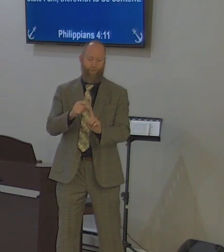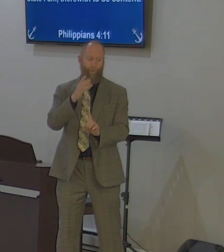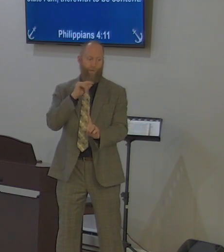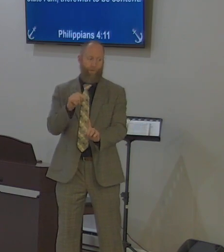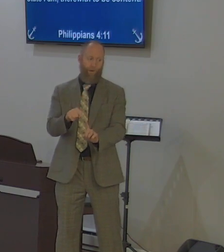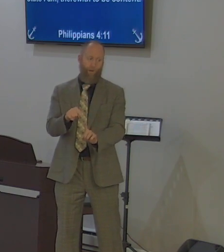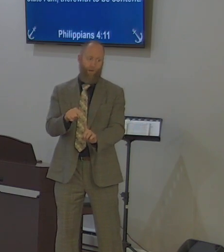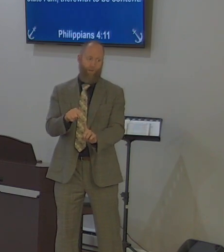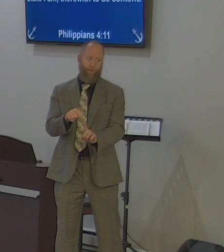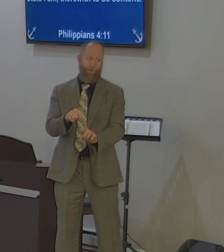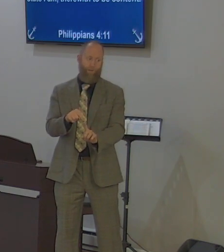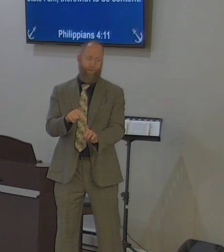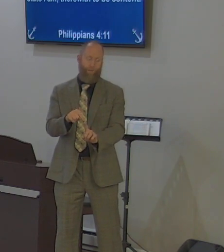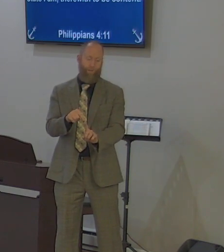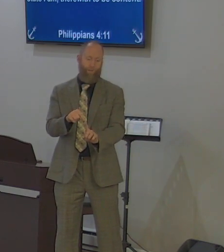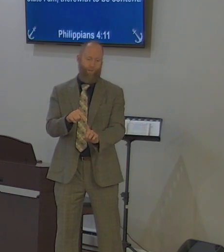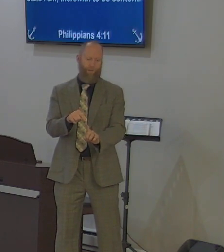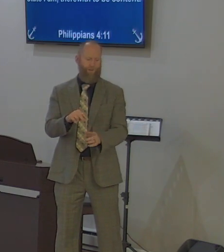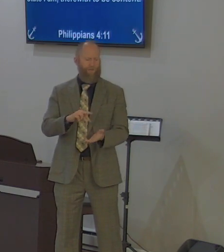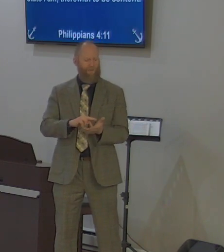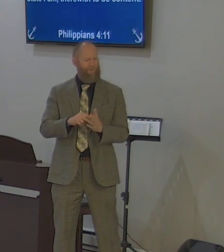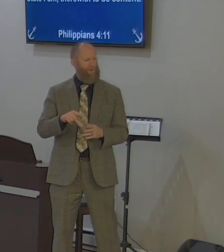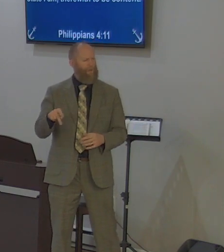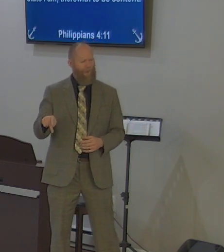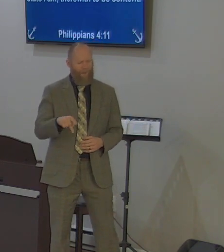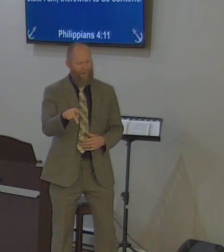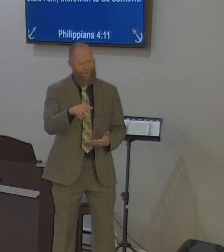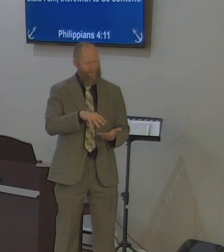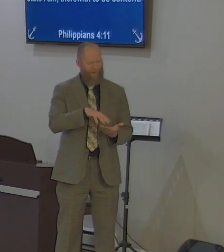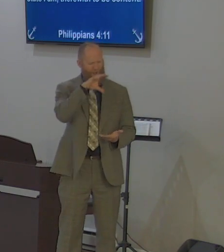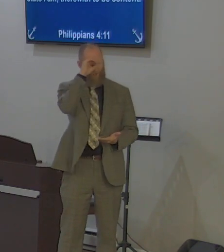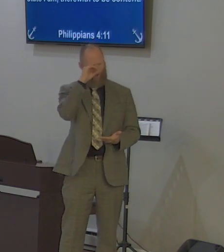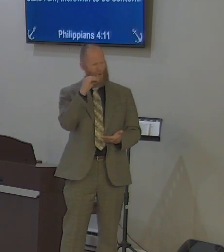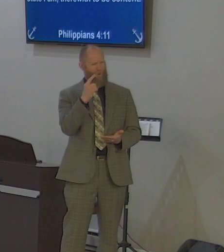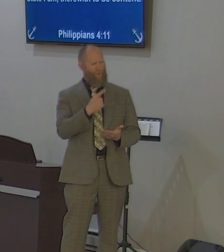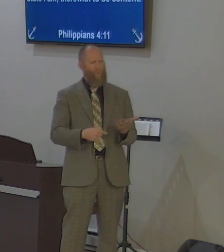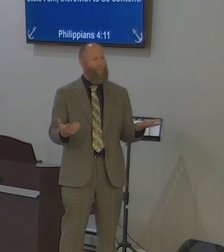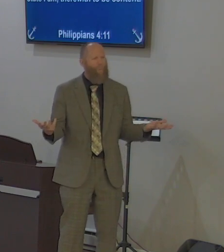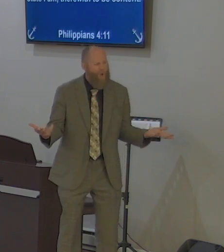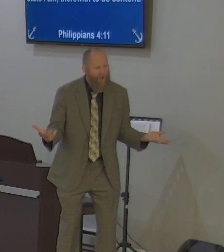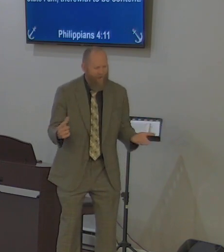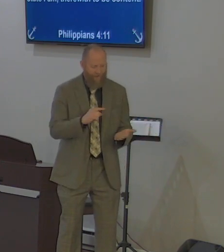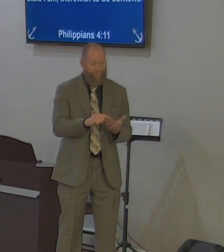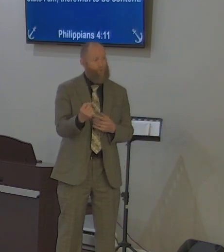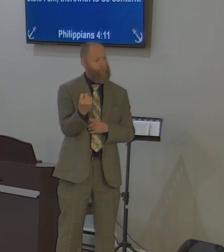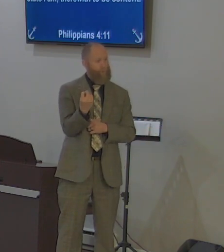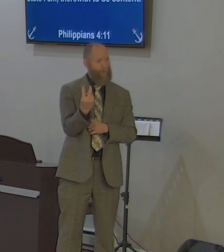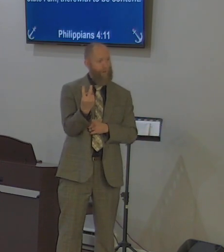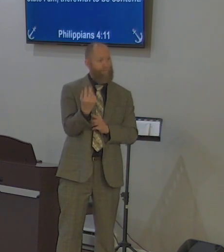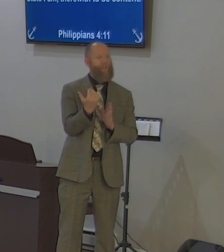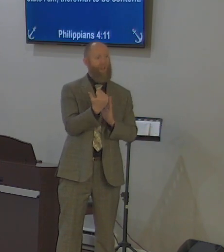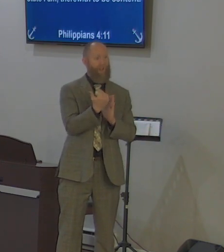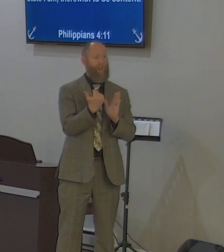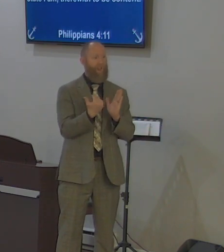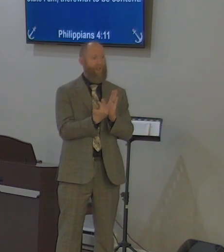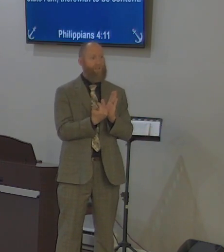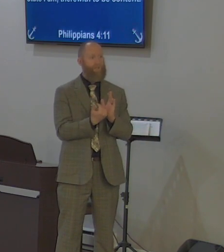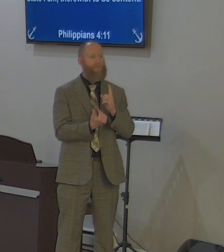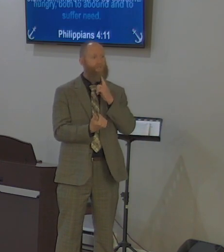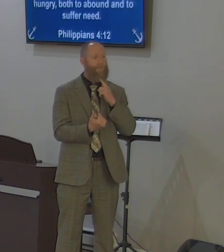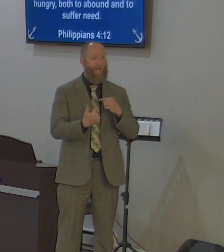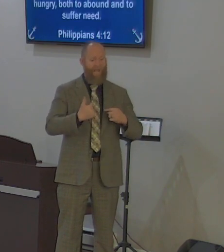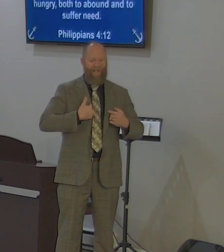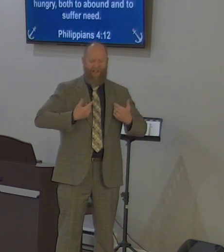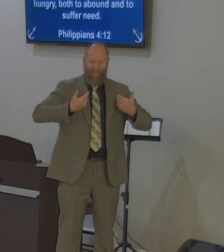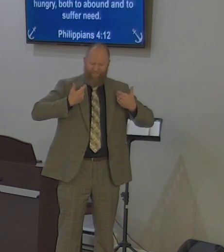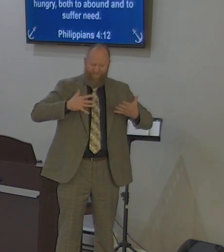So, preacher, what did Paul learn? Well, verse 12 talks more about this lesson. When he says this, I've learned, I